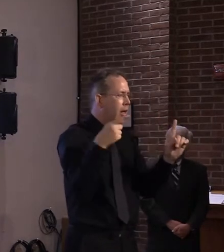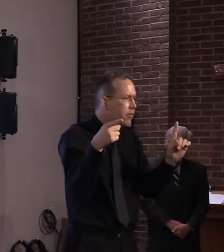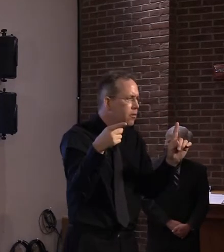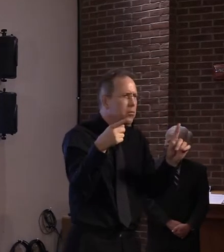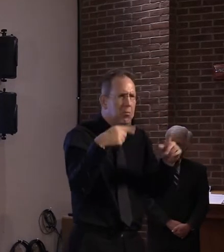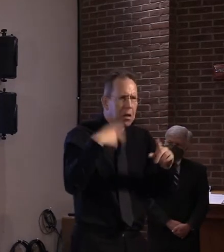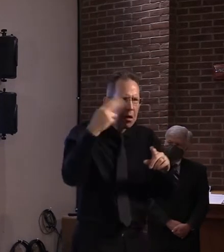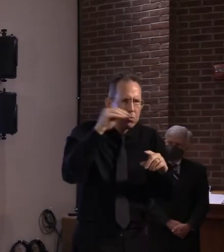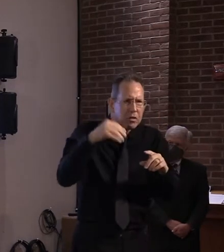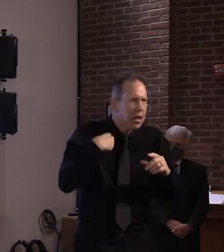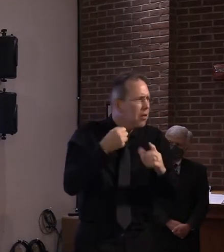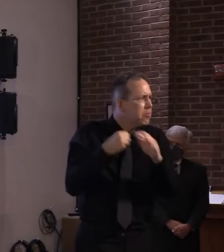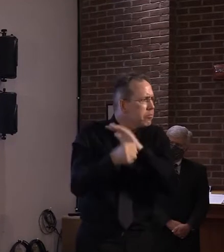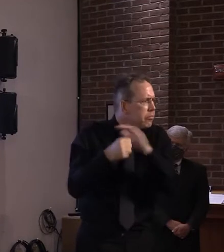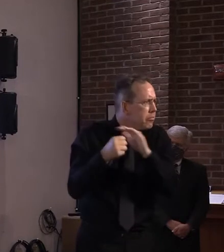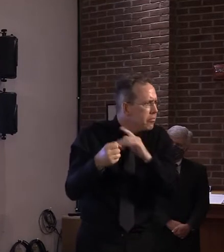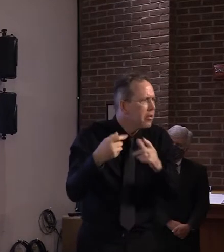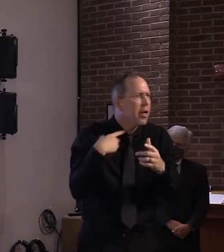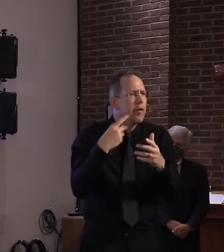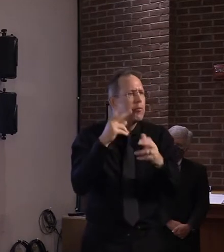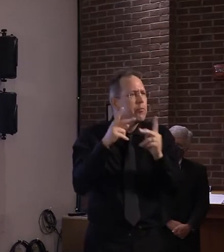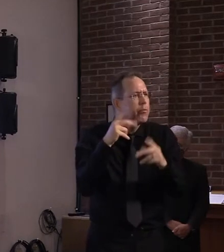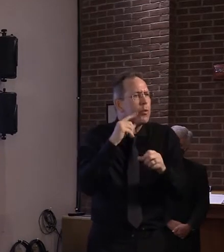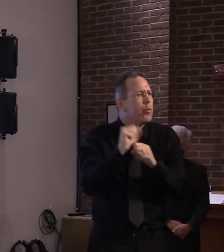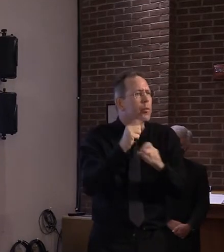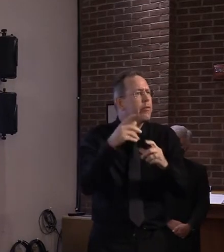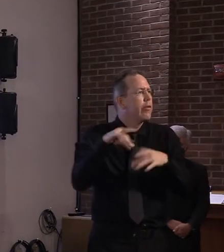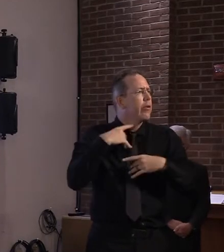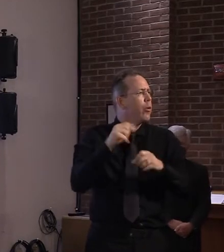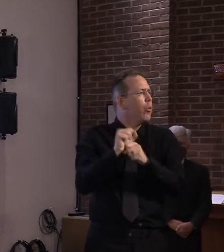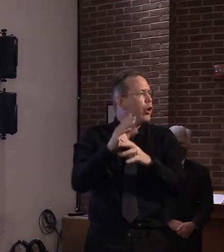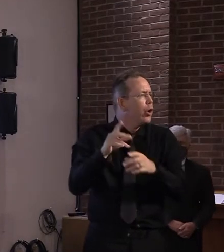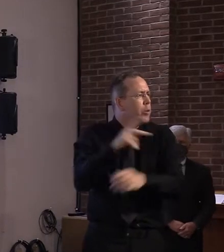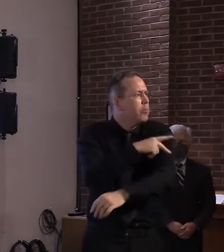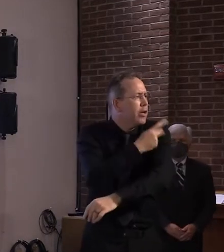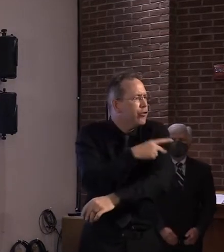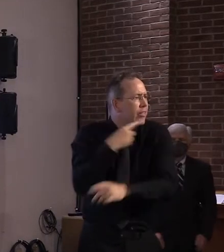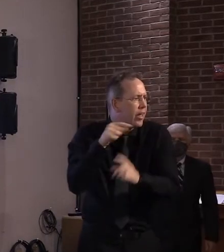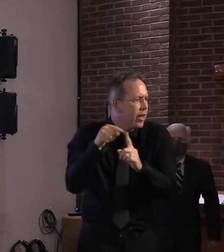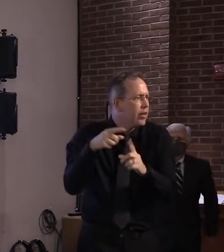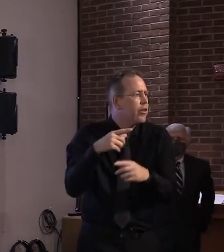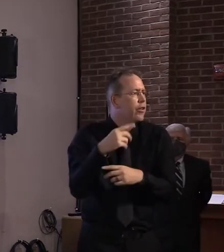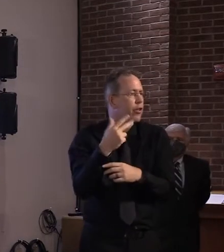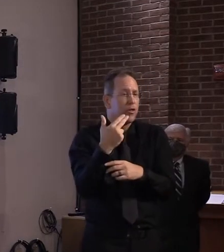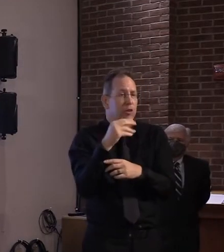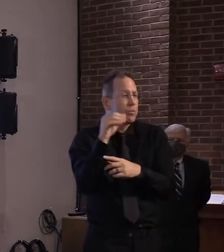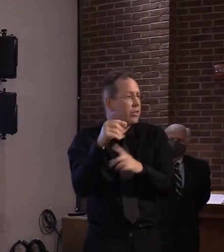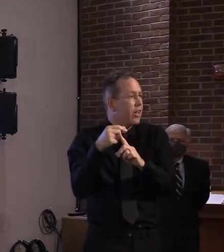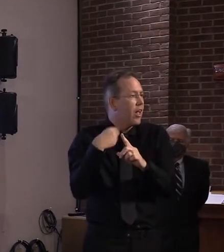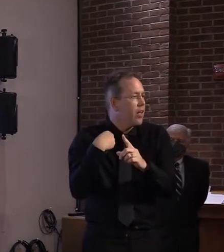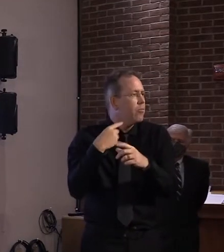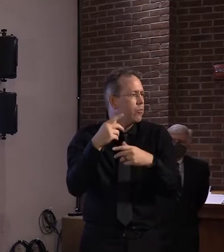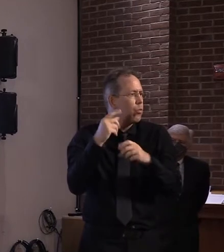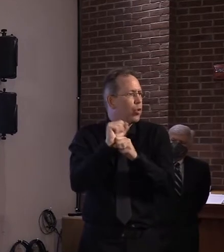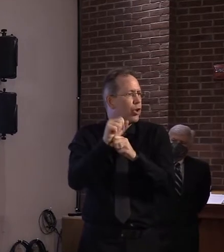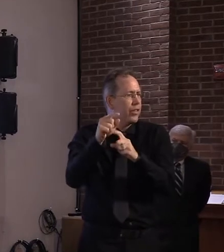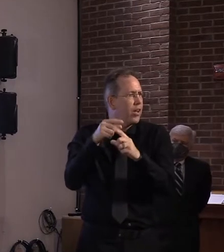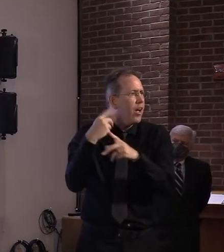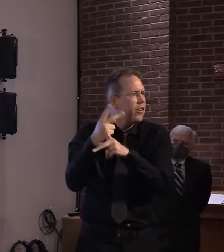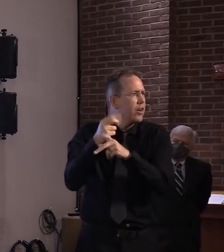had 37% of their positive cases reporting employment in the healthcare sector.